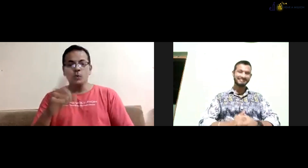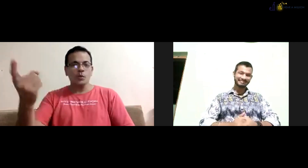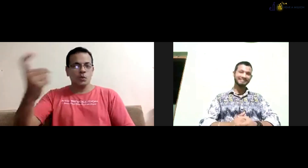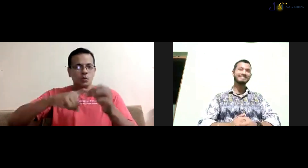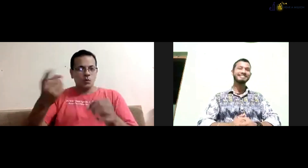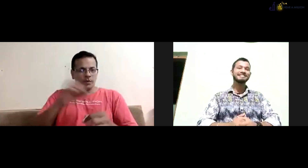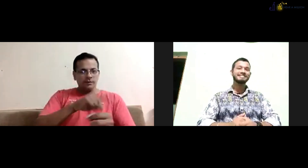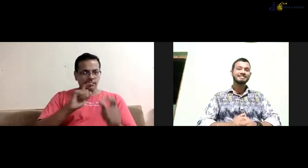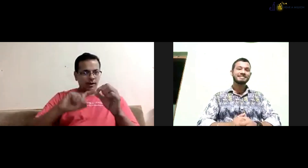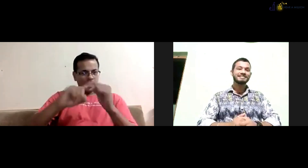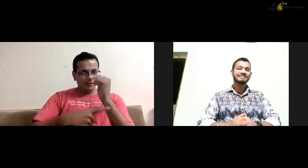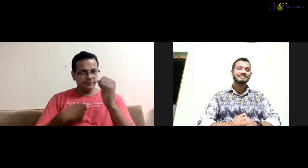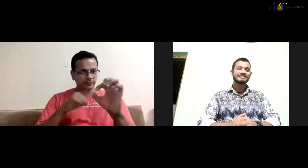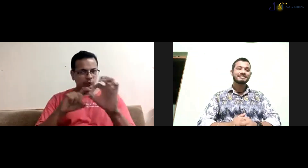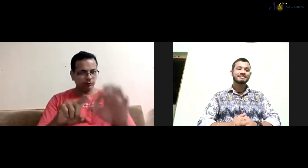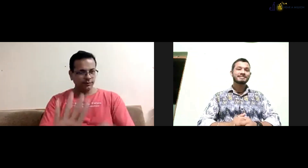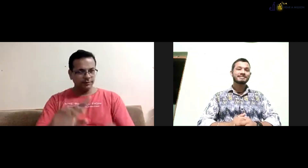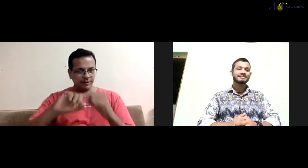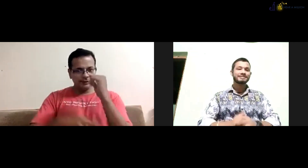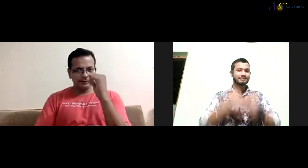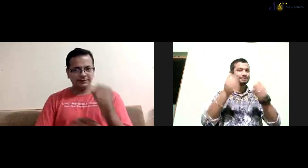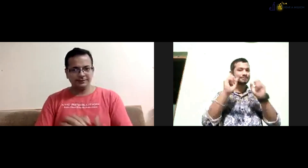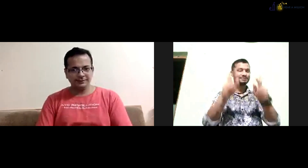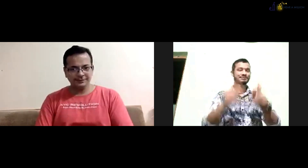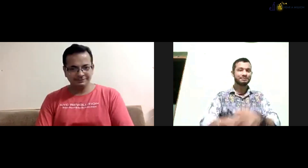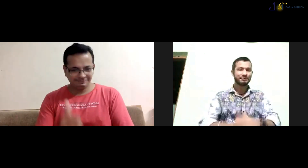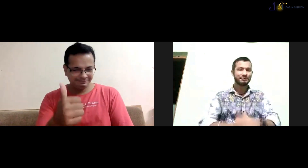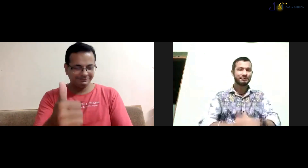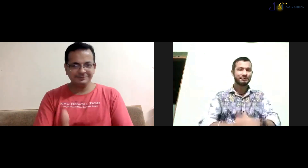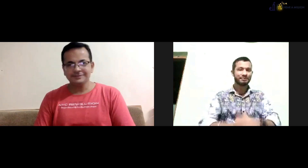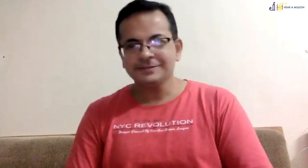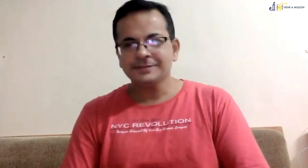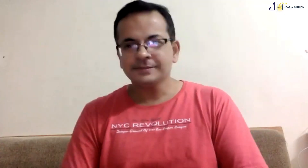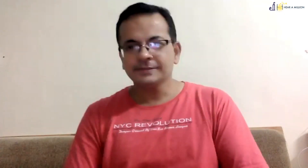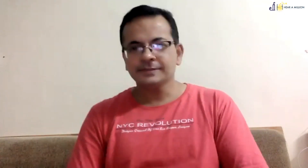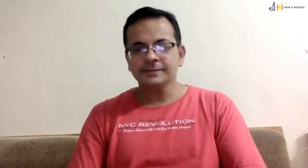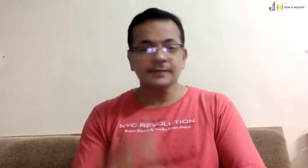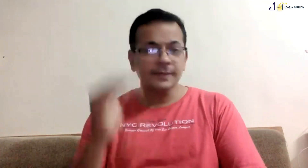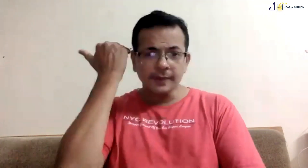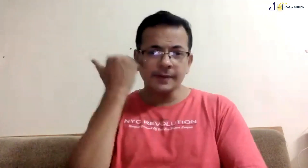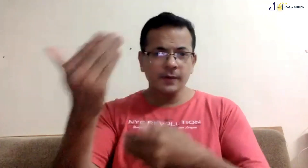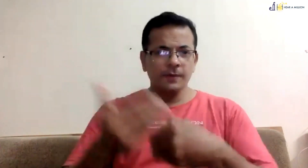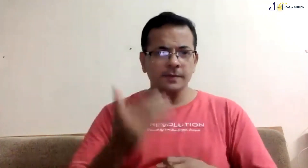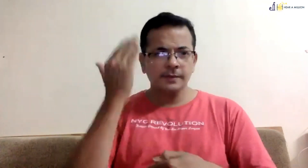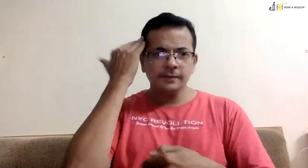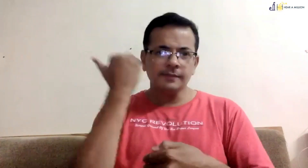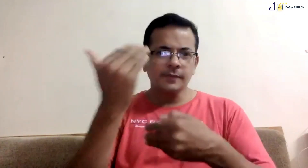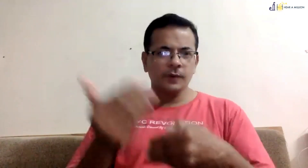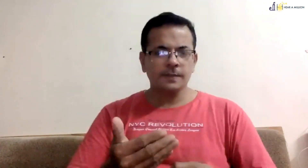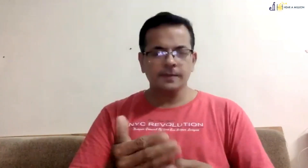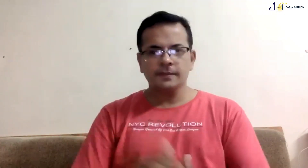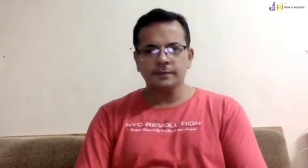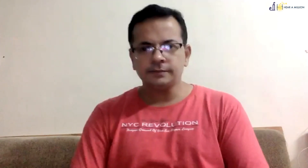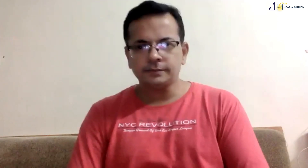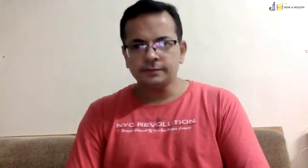Okay, thank you so much. So we will call you once again, and we would have the another panelist now. Can we